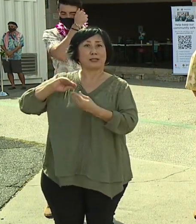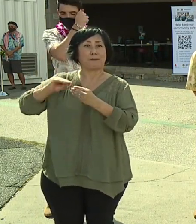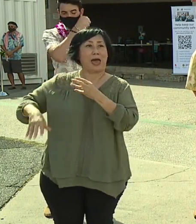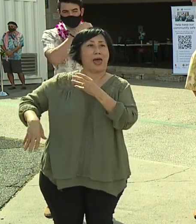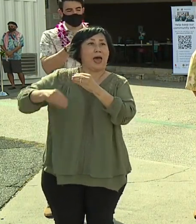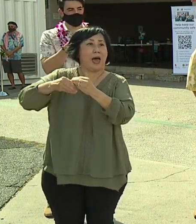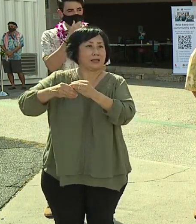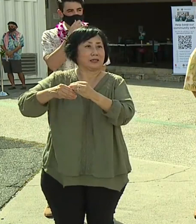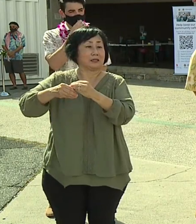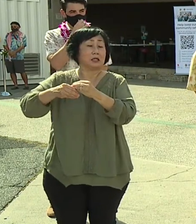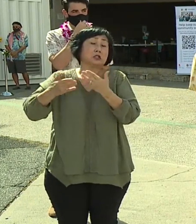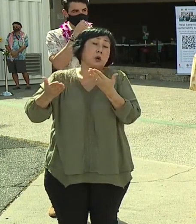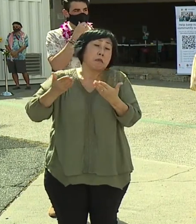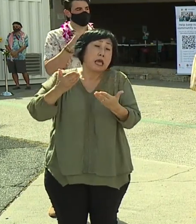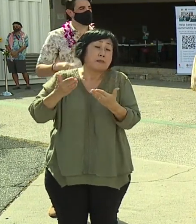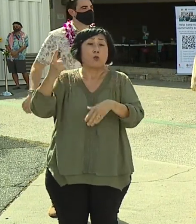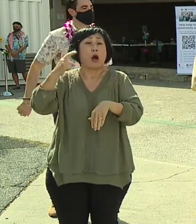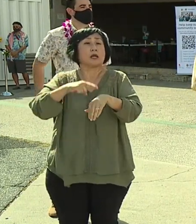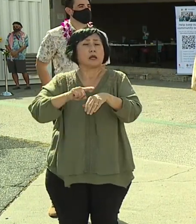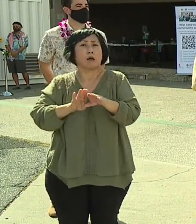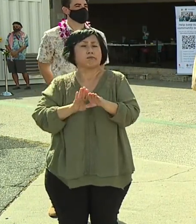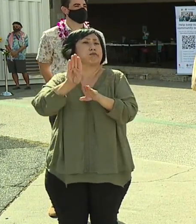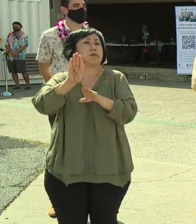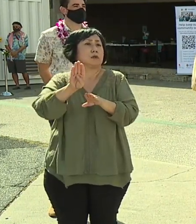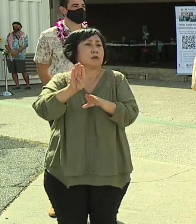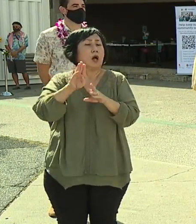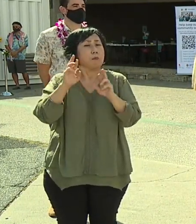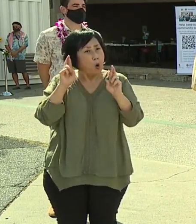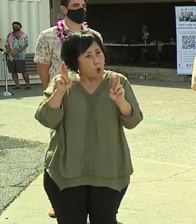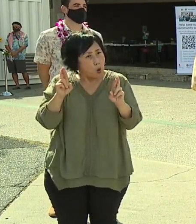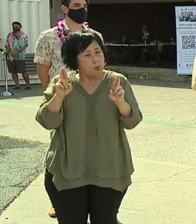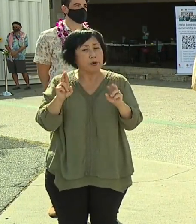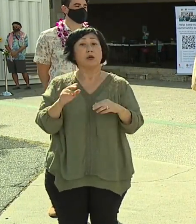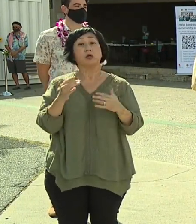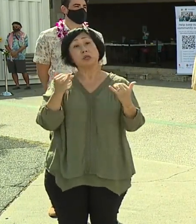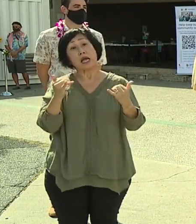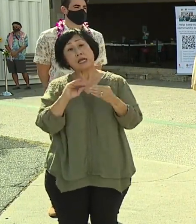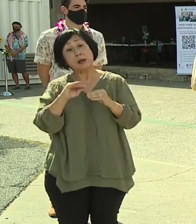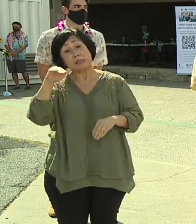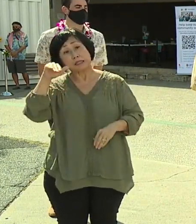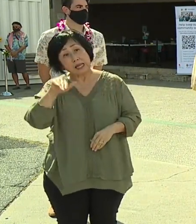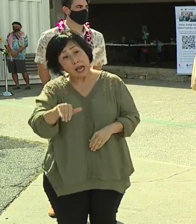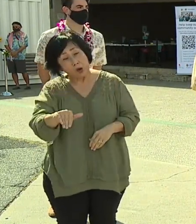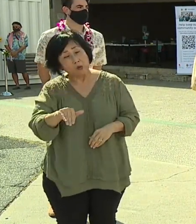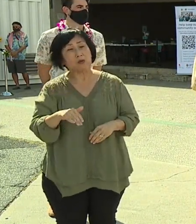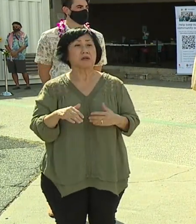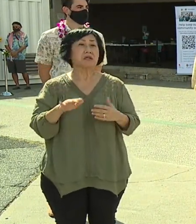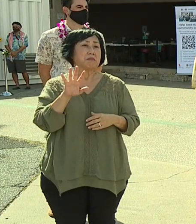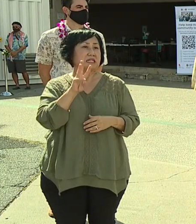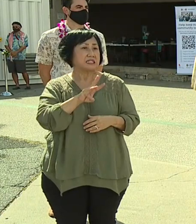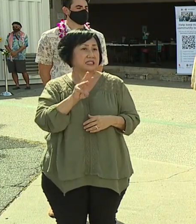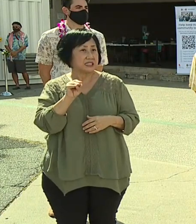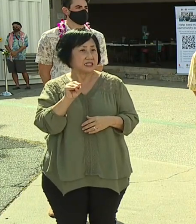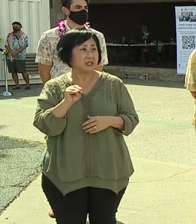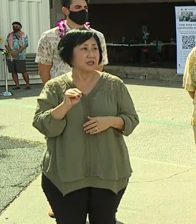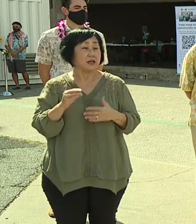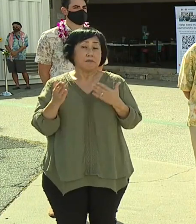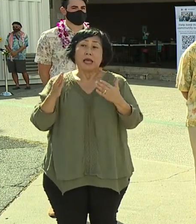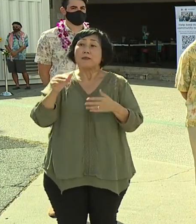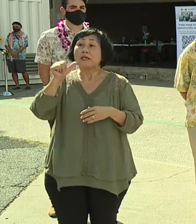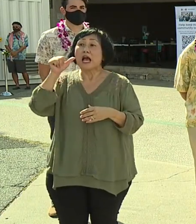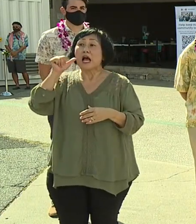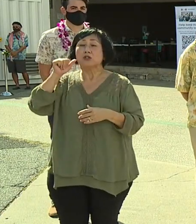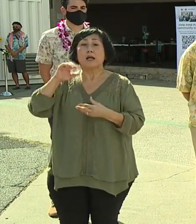system. So it could have been a one-time blip, which I'm hopeful of. And today, with the numbers down around 60, perhaps it